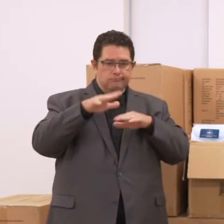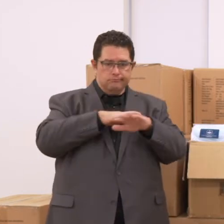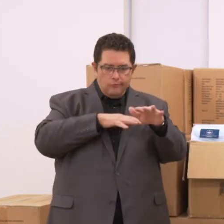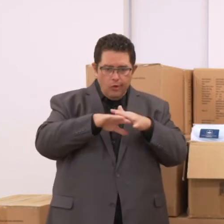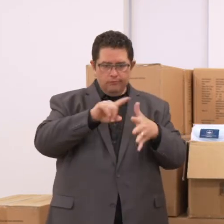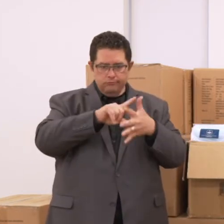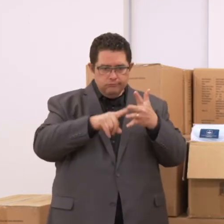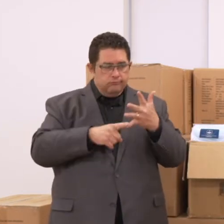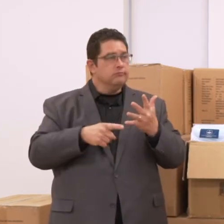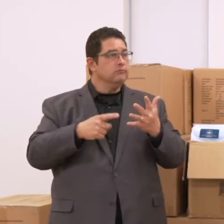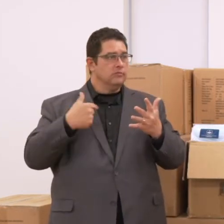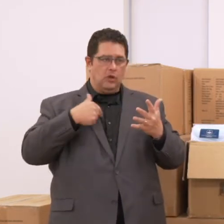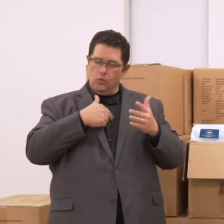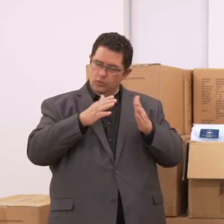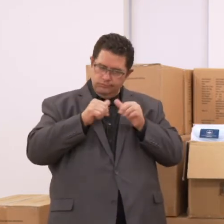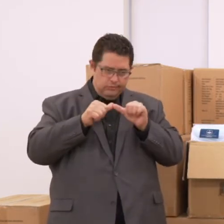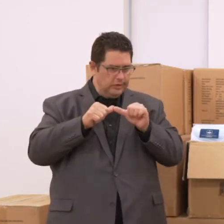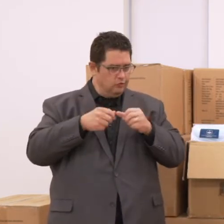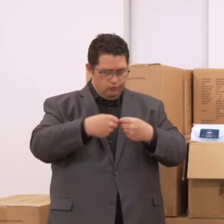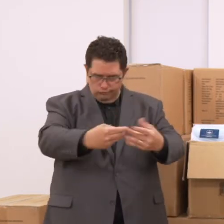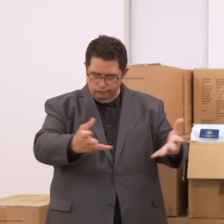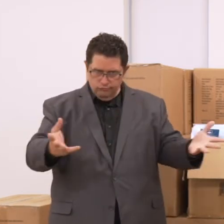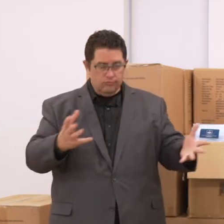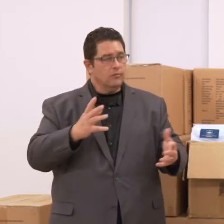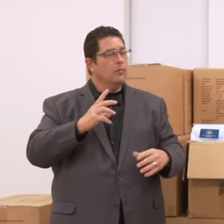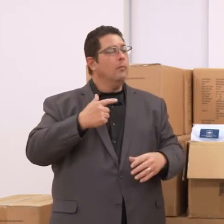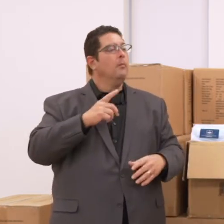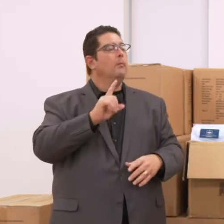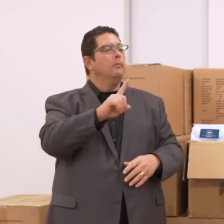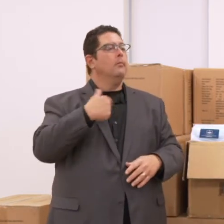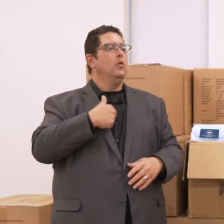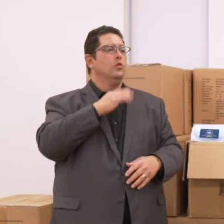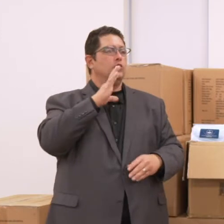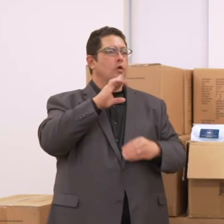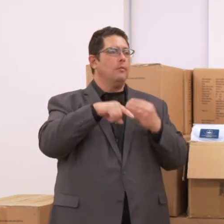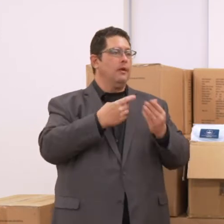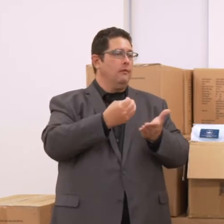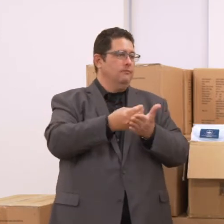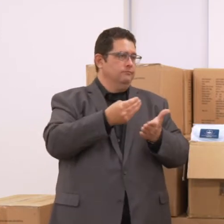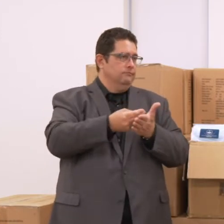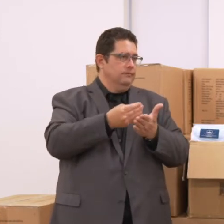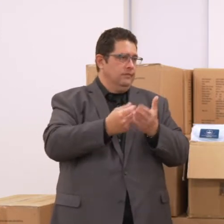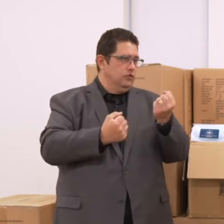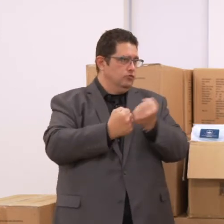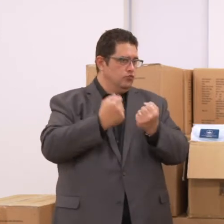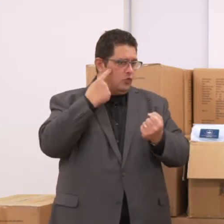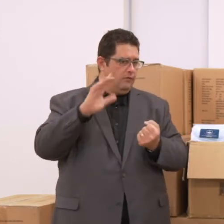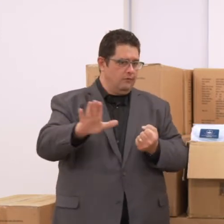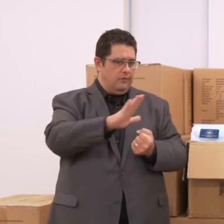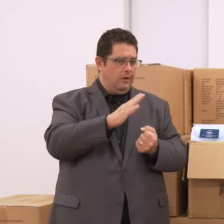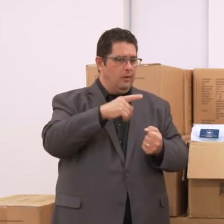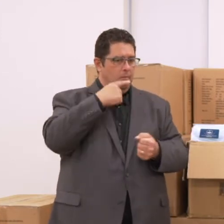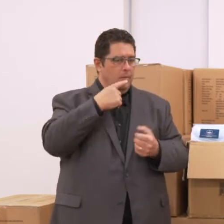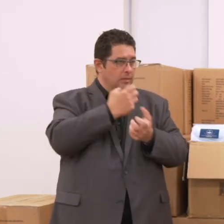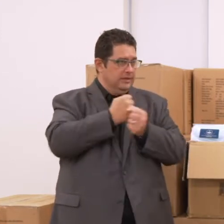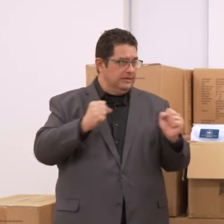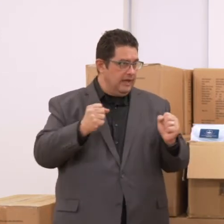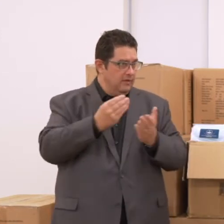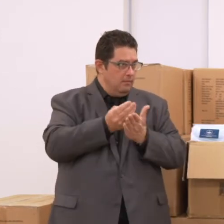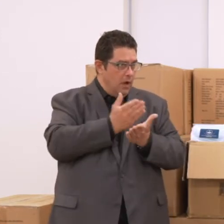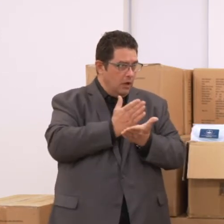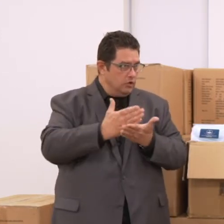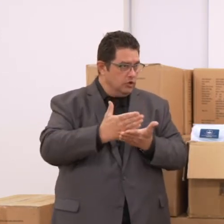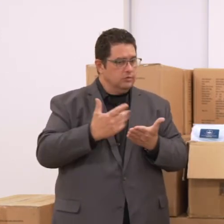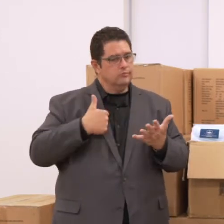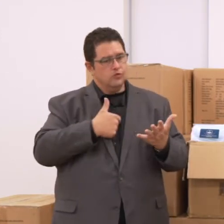requested and will continue to do so. But what we're talking about is financial support for their public safety budgets, and we want to get there